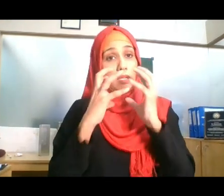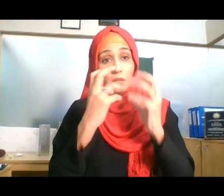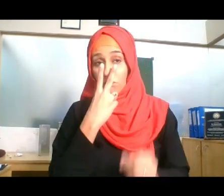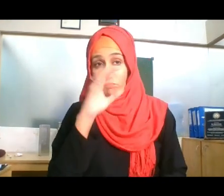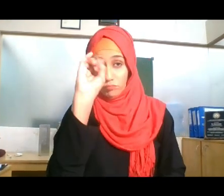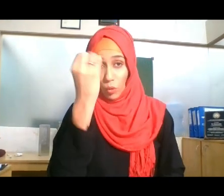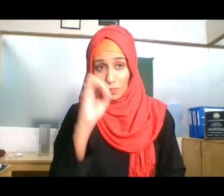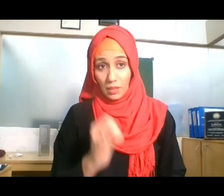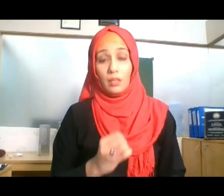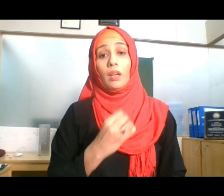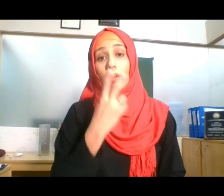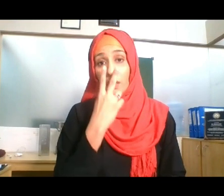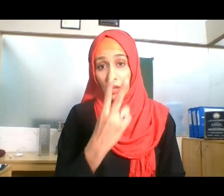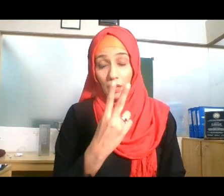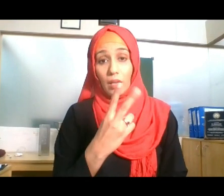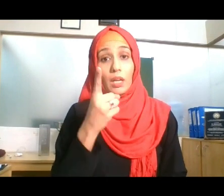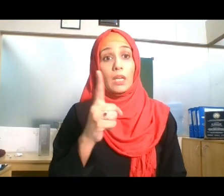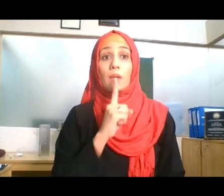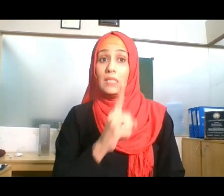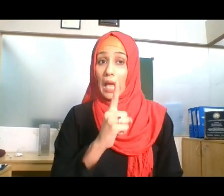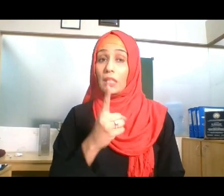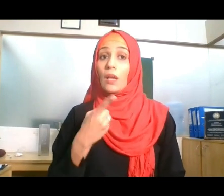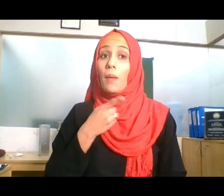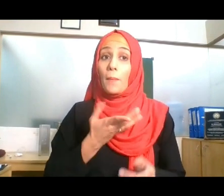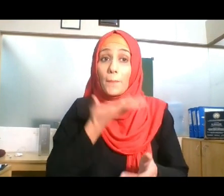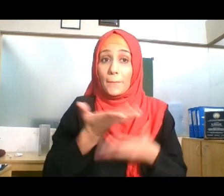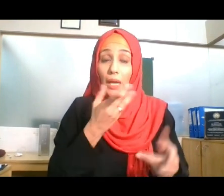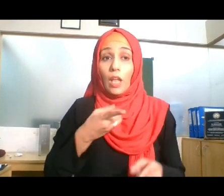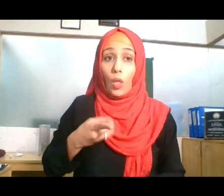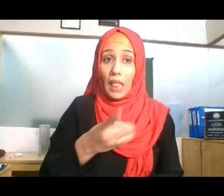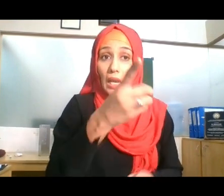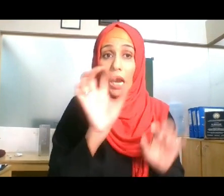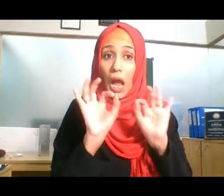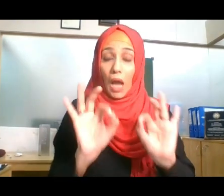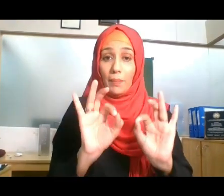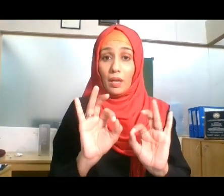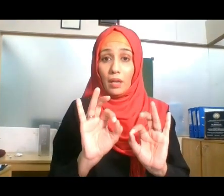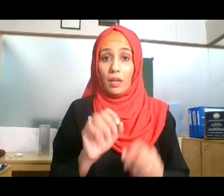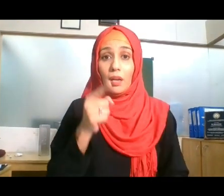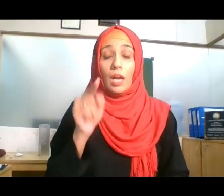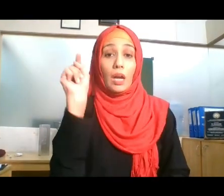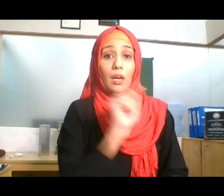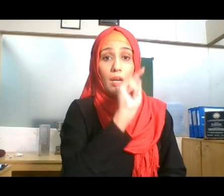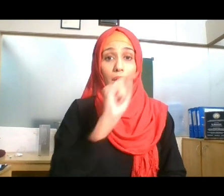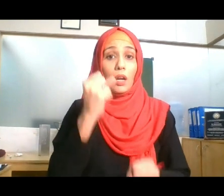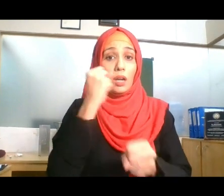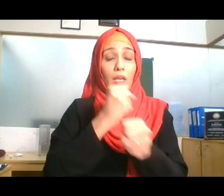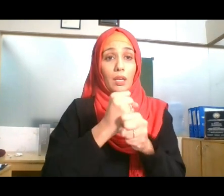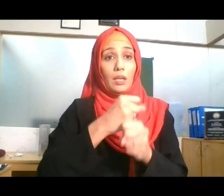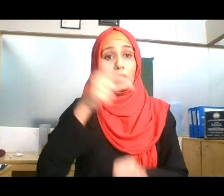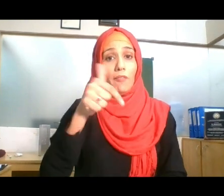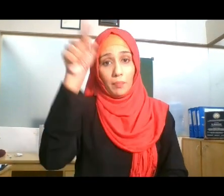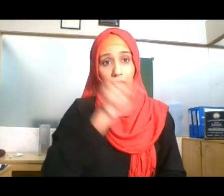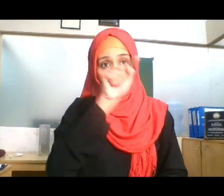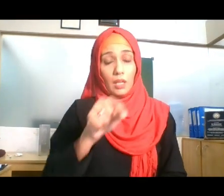monitoring the compliance of instructions of the government regarding observance of quota in government organization,